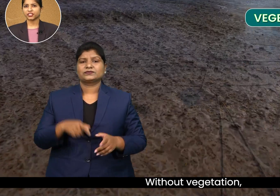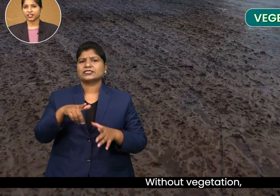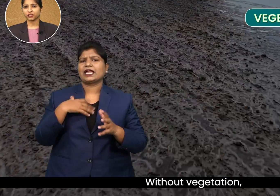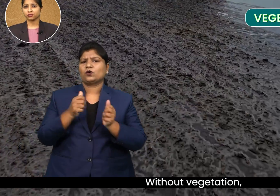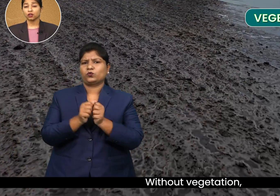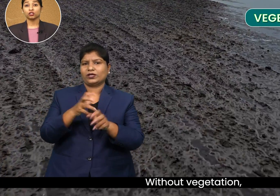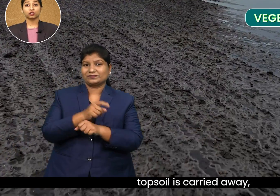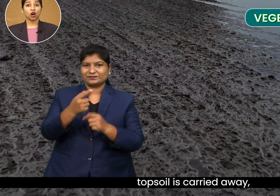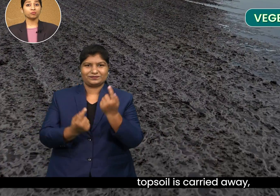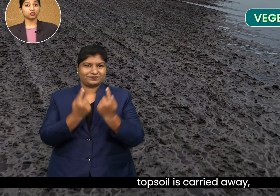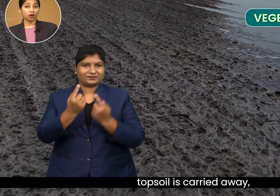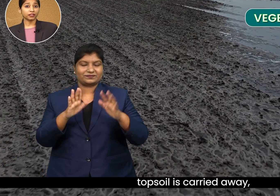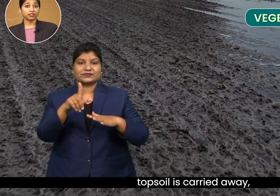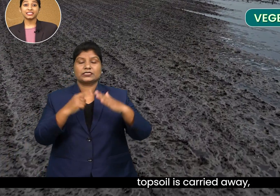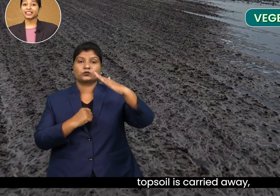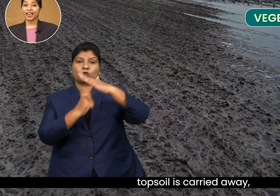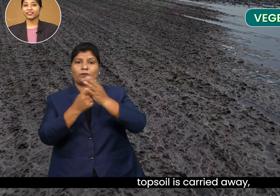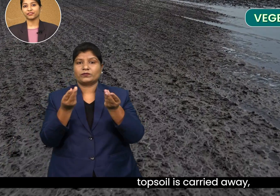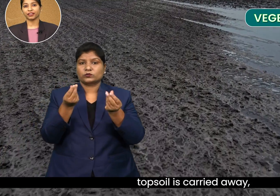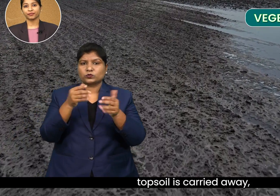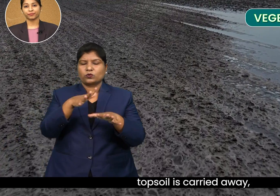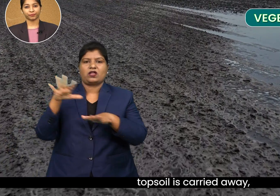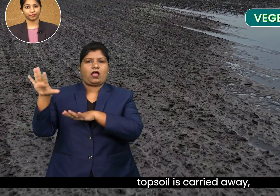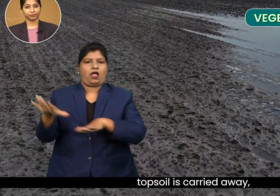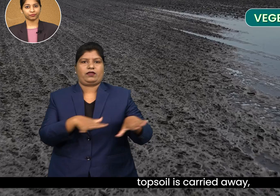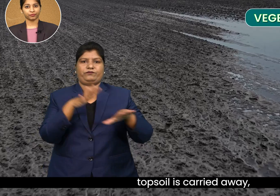Without vegetation, topsoil is carried away,